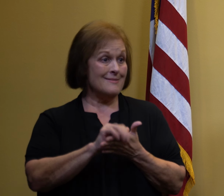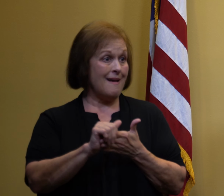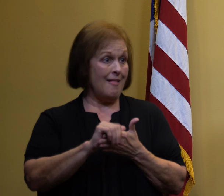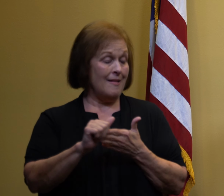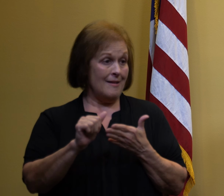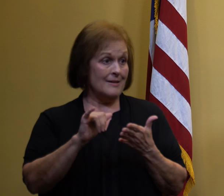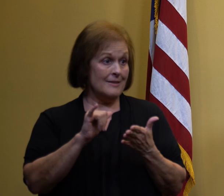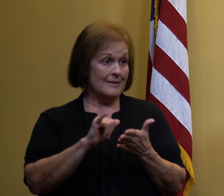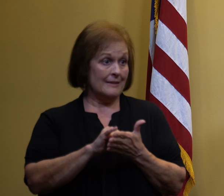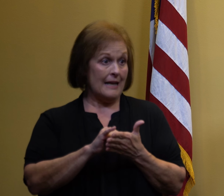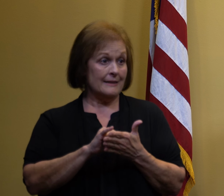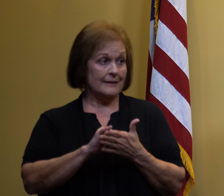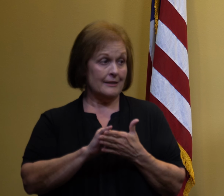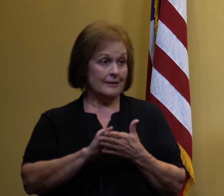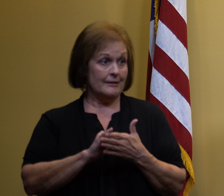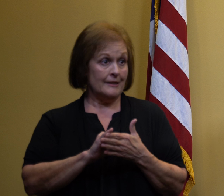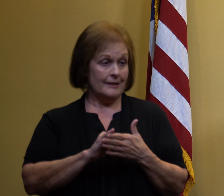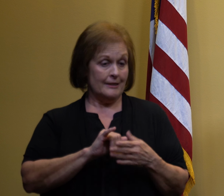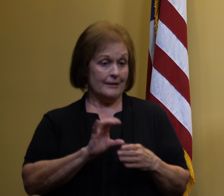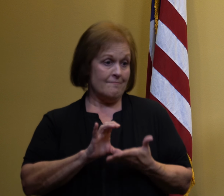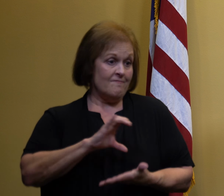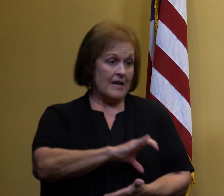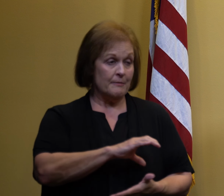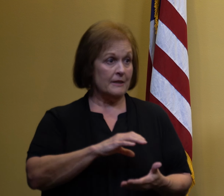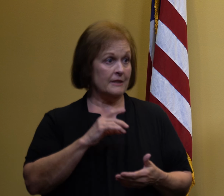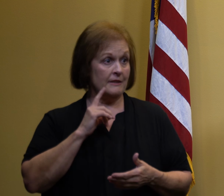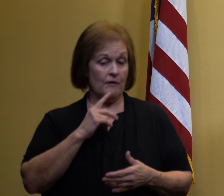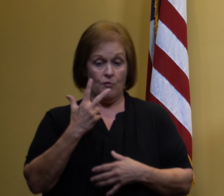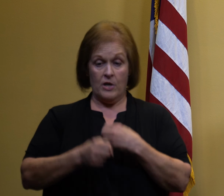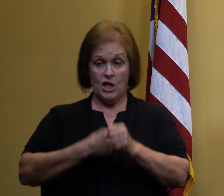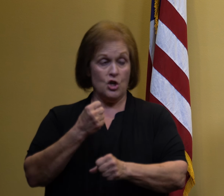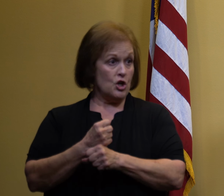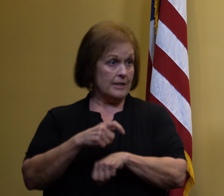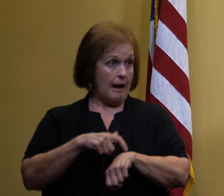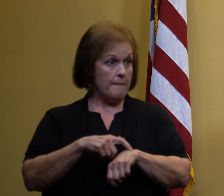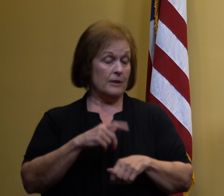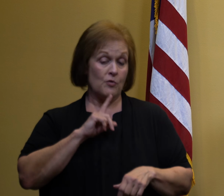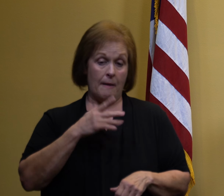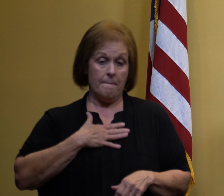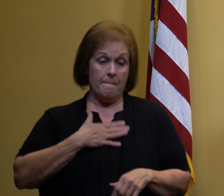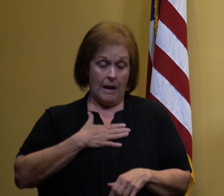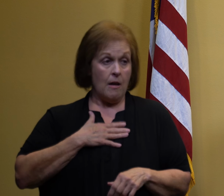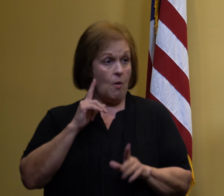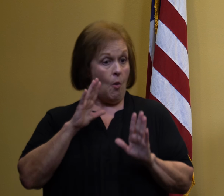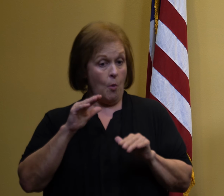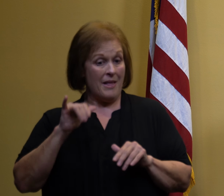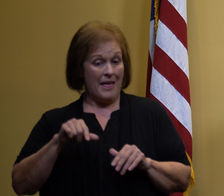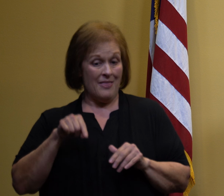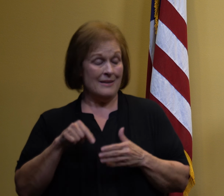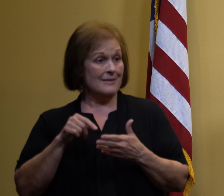an unprecedented investment that we're making over a 3-year period. It really is my hope that this city